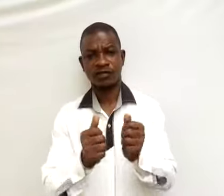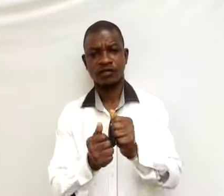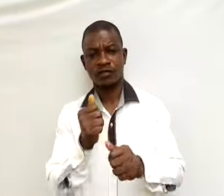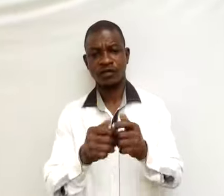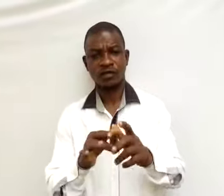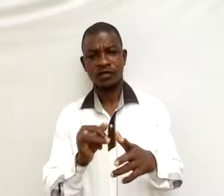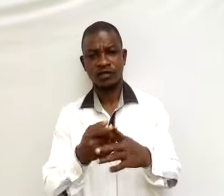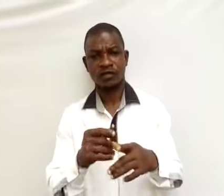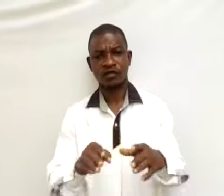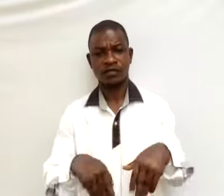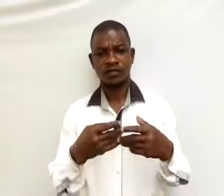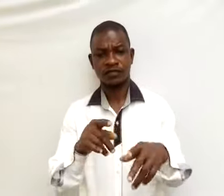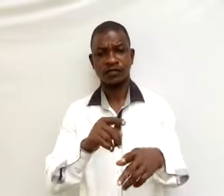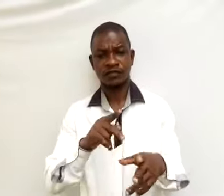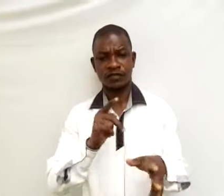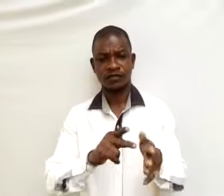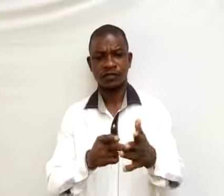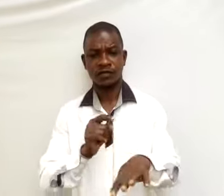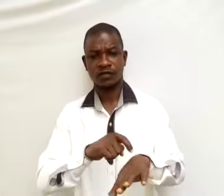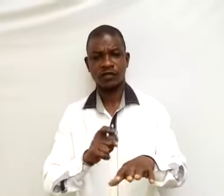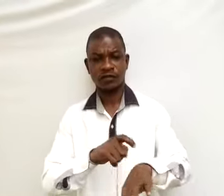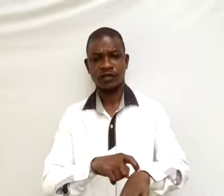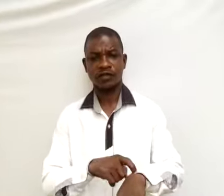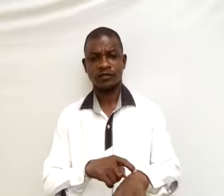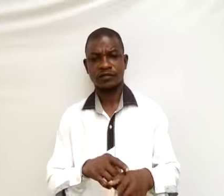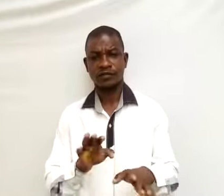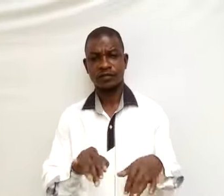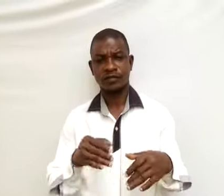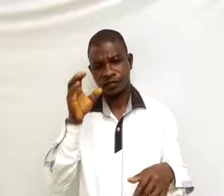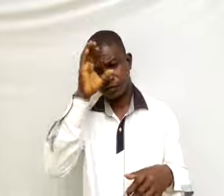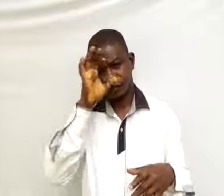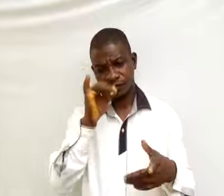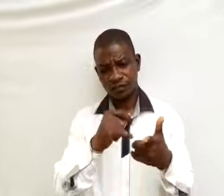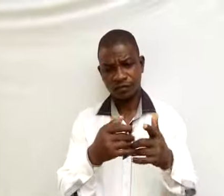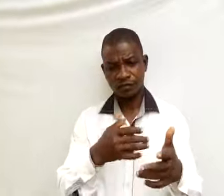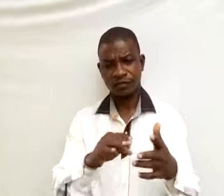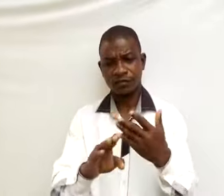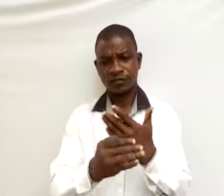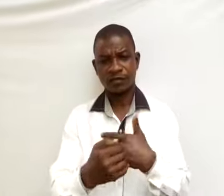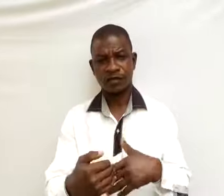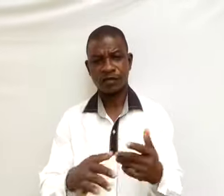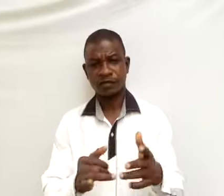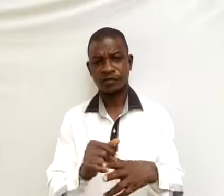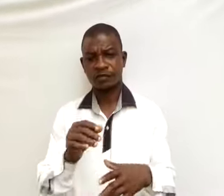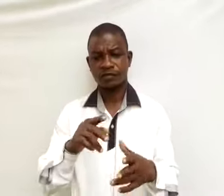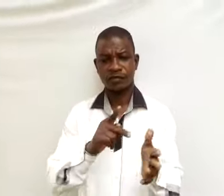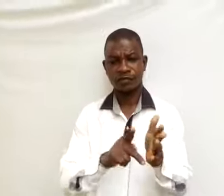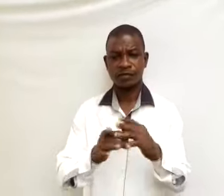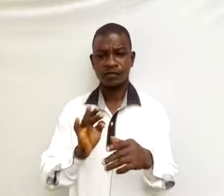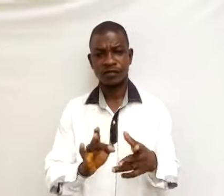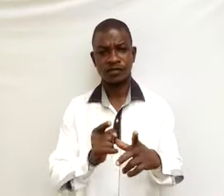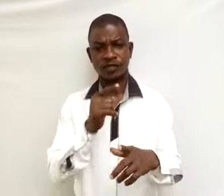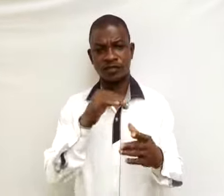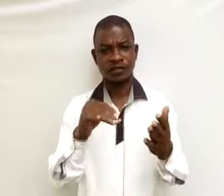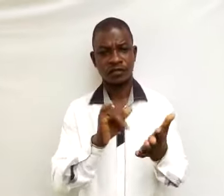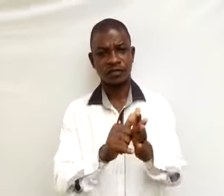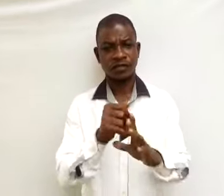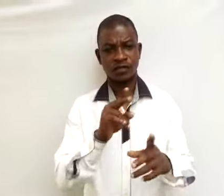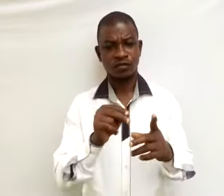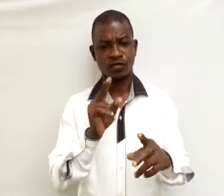given period of time. The concept behind variation in population is that no two organisms